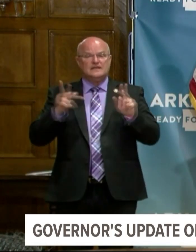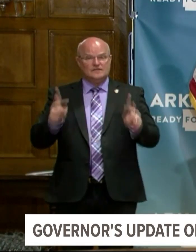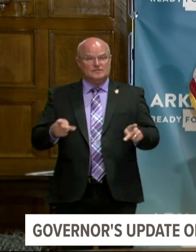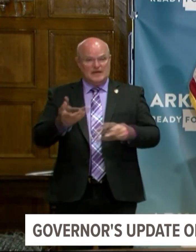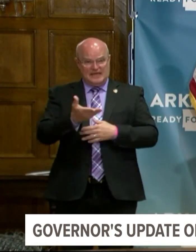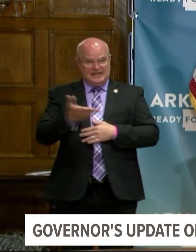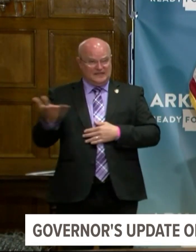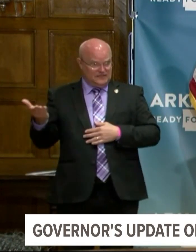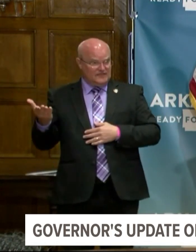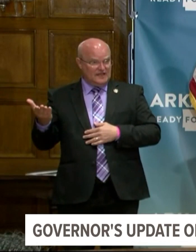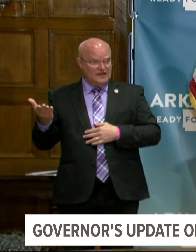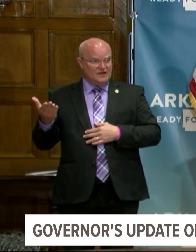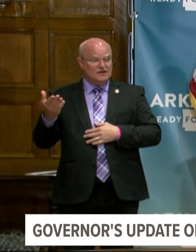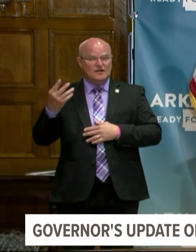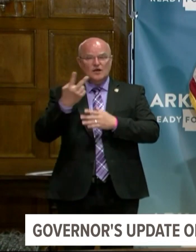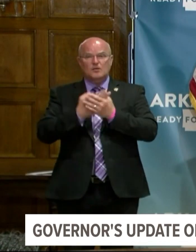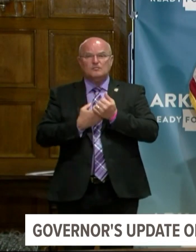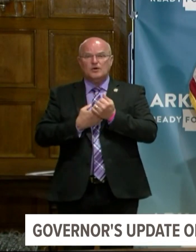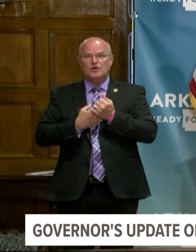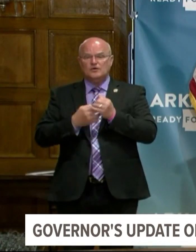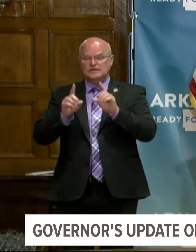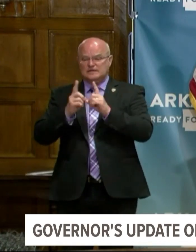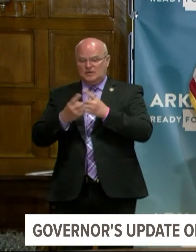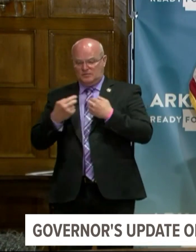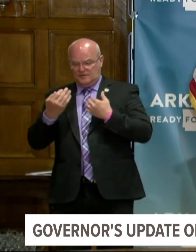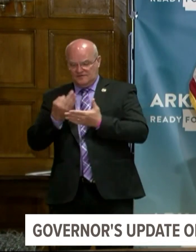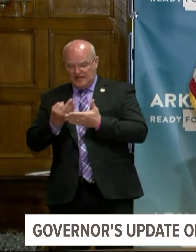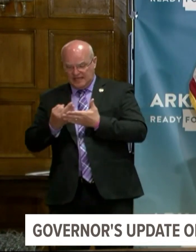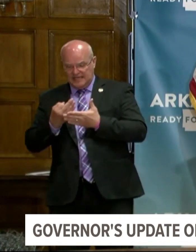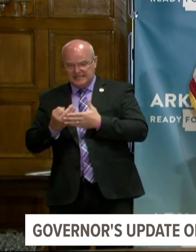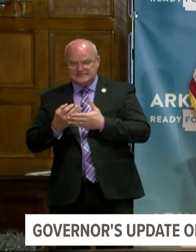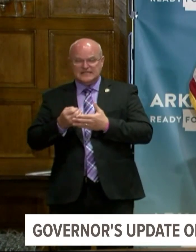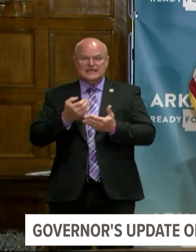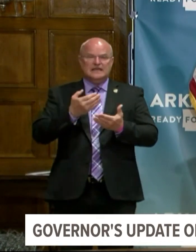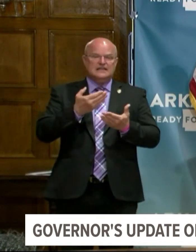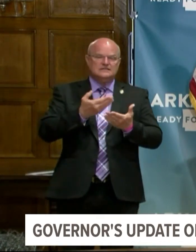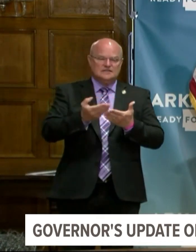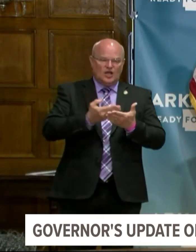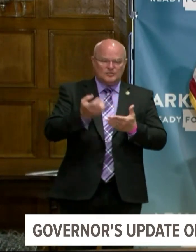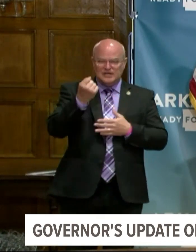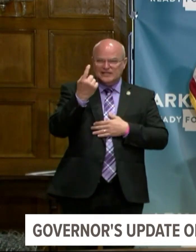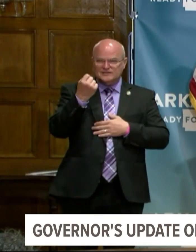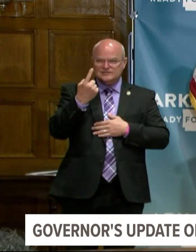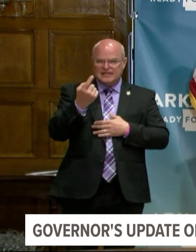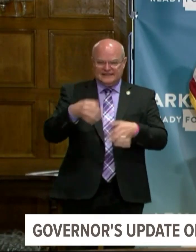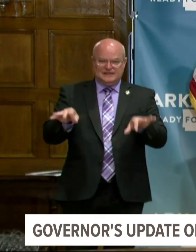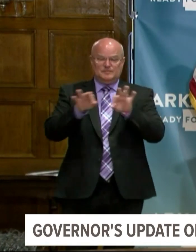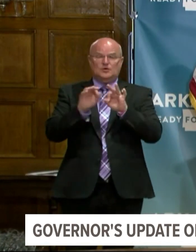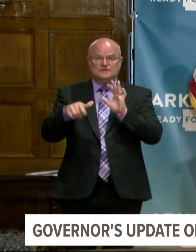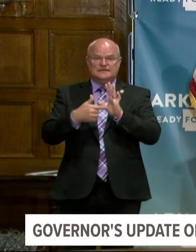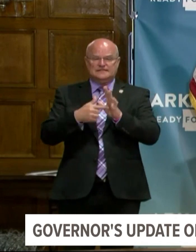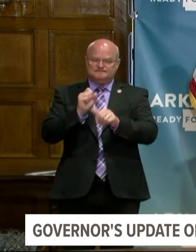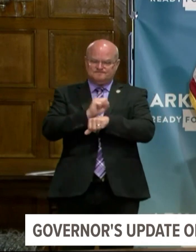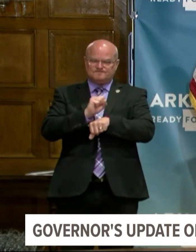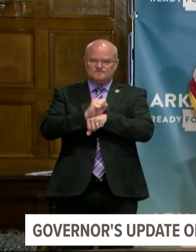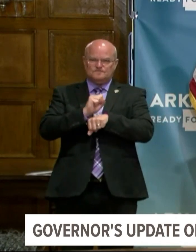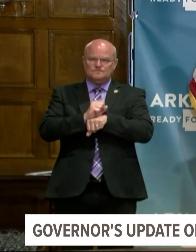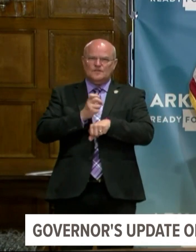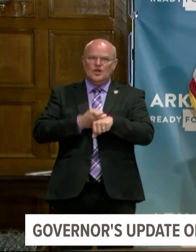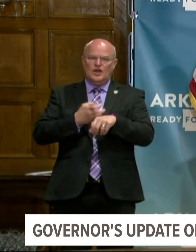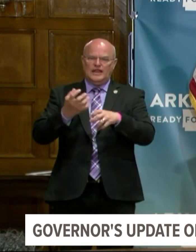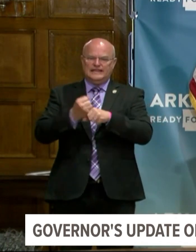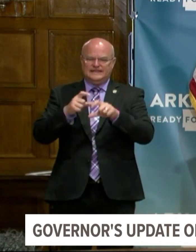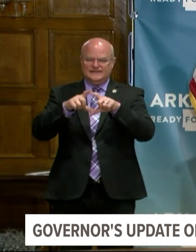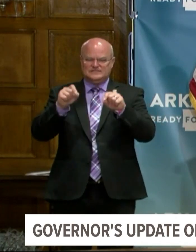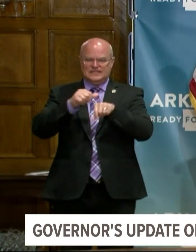everyone there at both Department of Finance and Commerce understand the importance of this, and they're working very hard